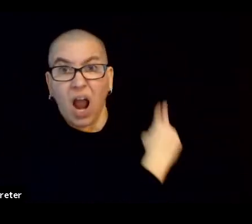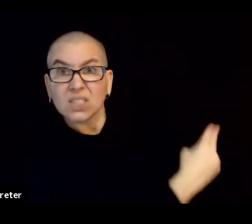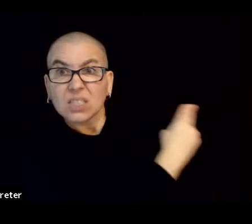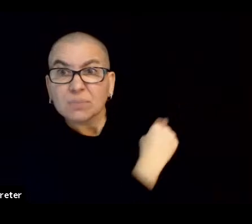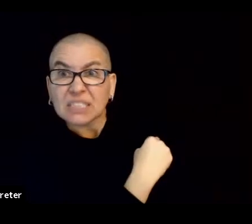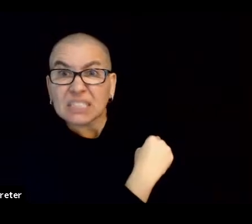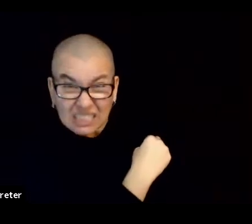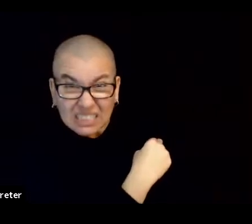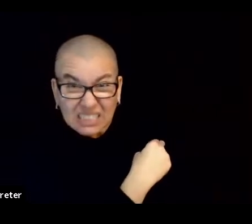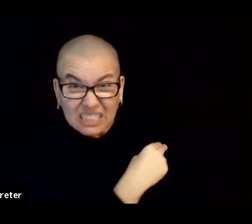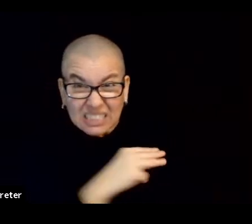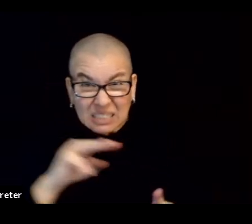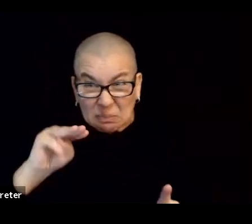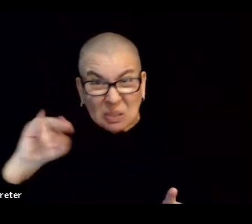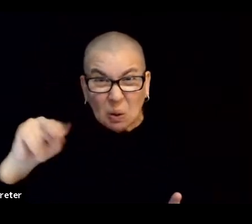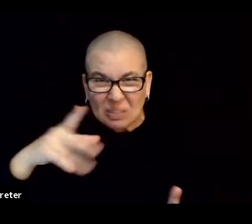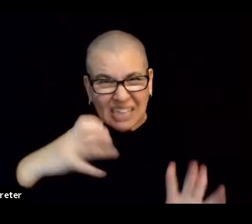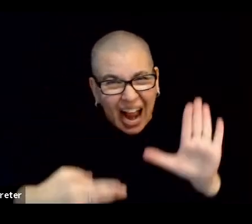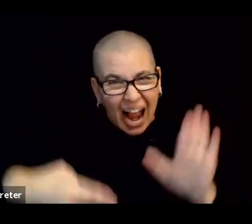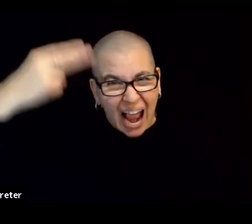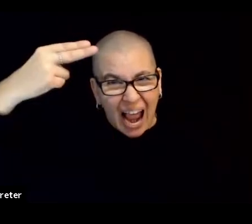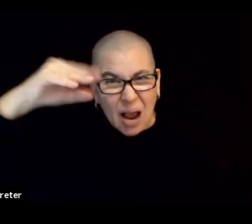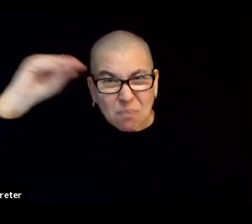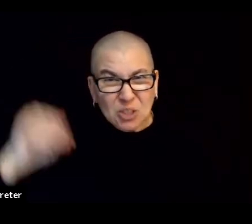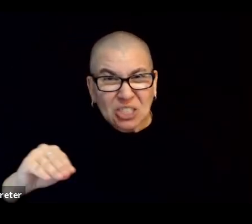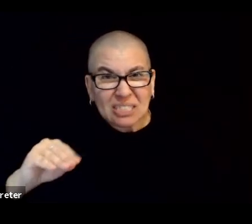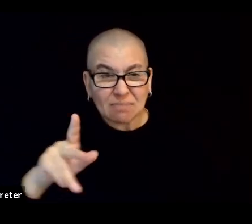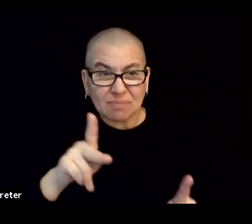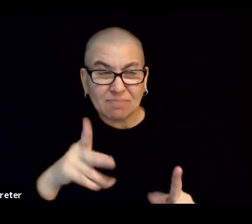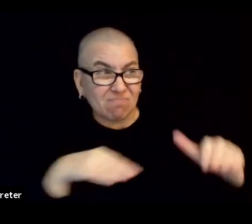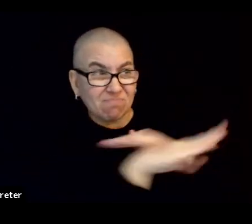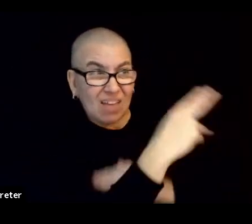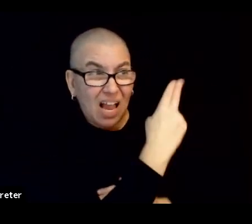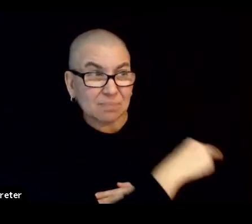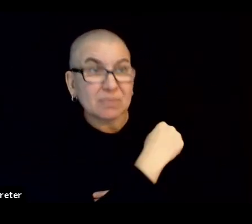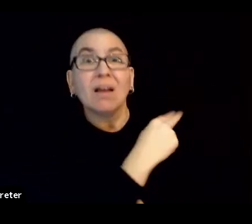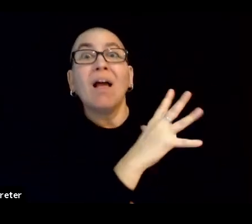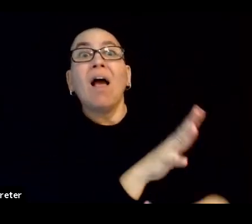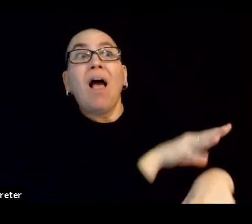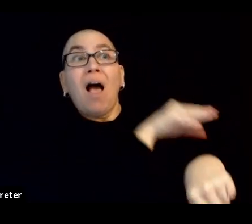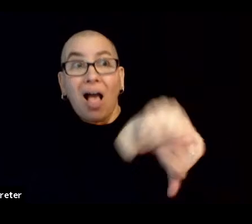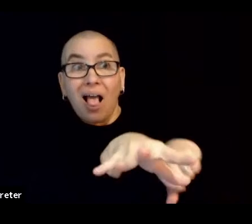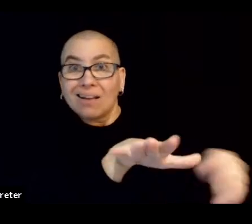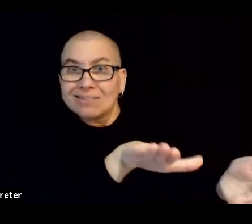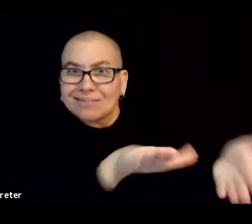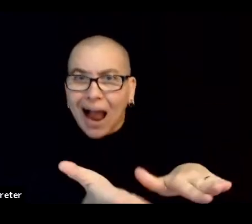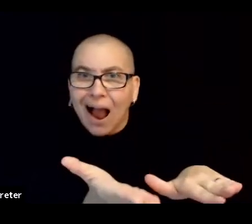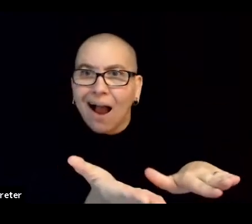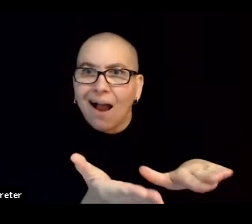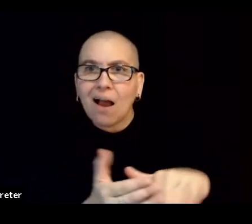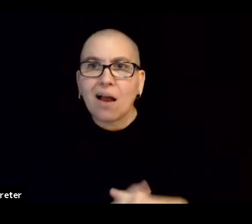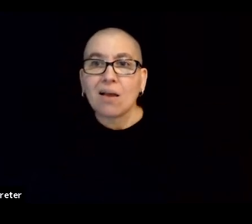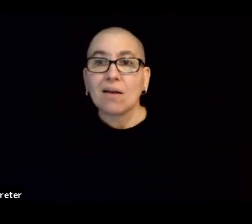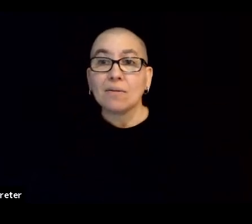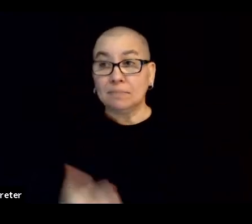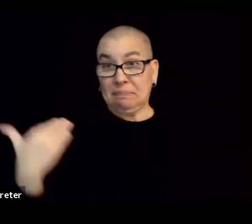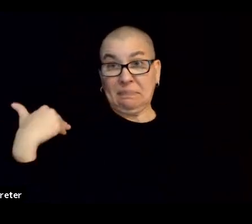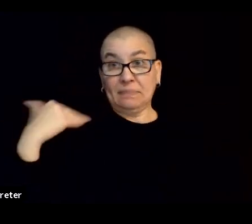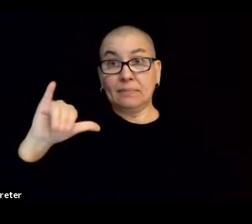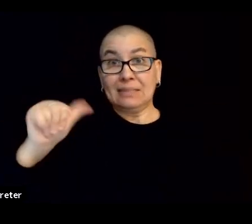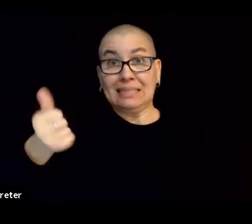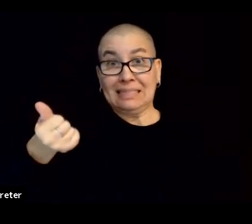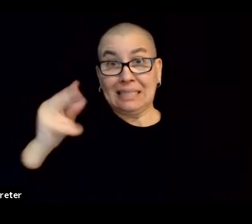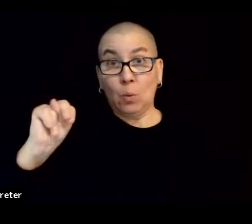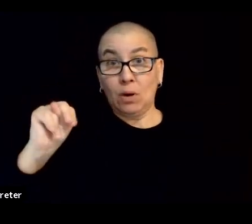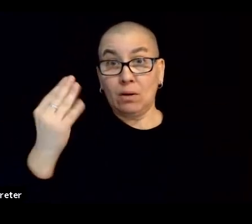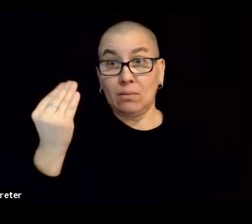65 to 74, the risks are even higher. In fact, the January 14th MDH weekly report shows us